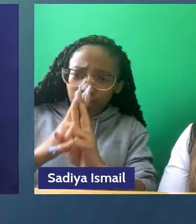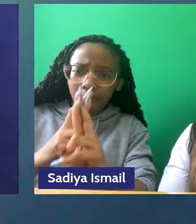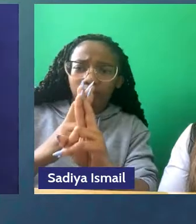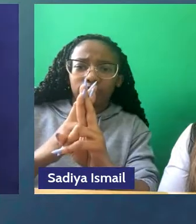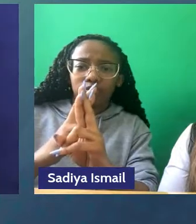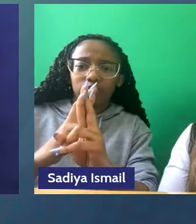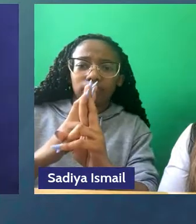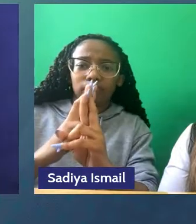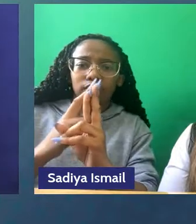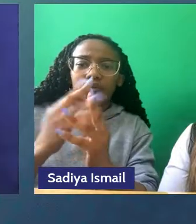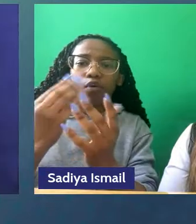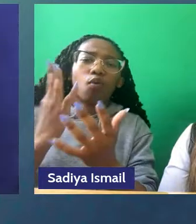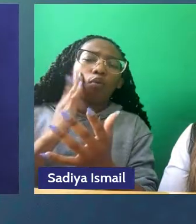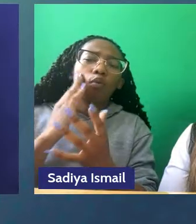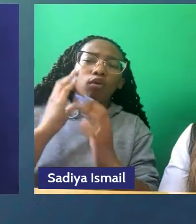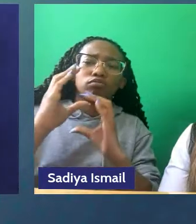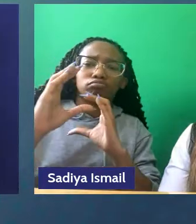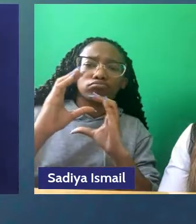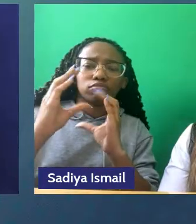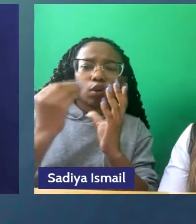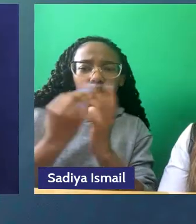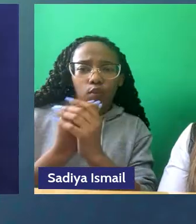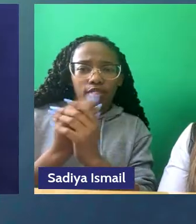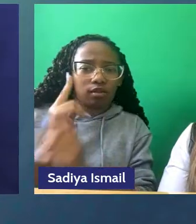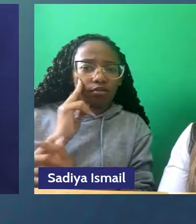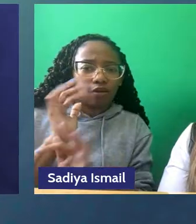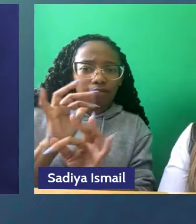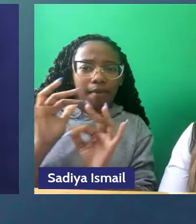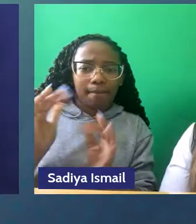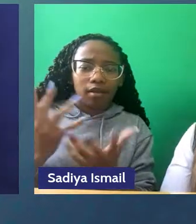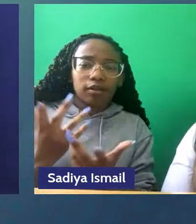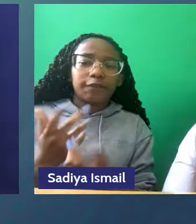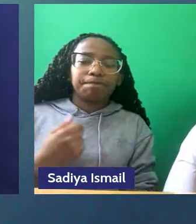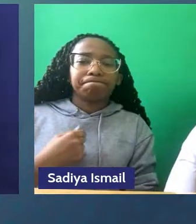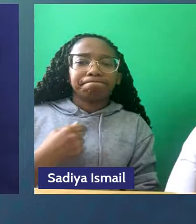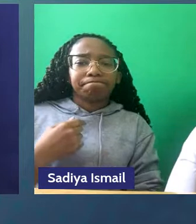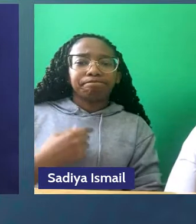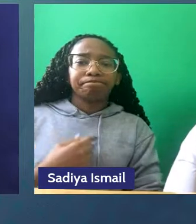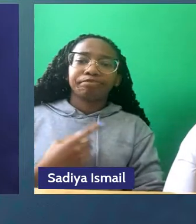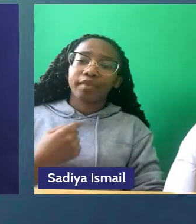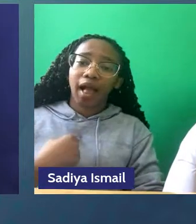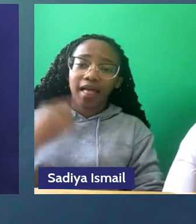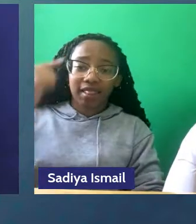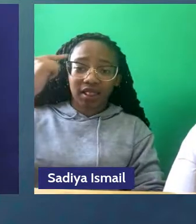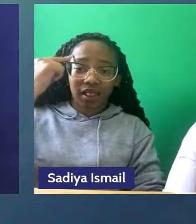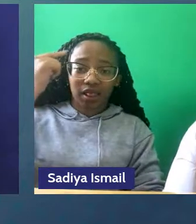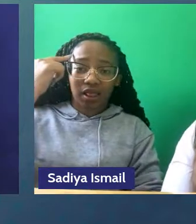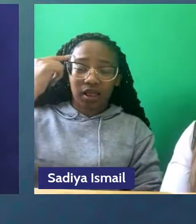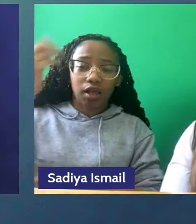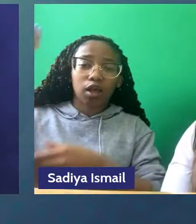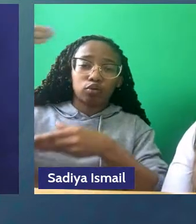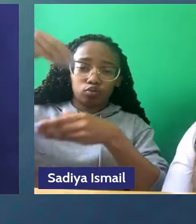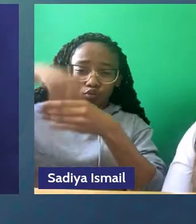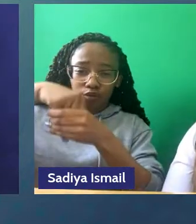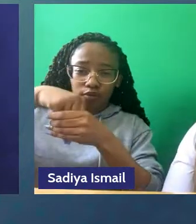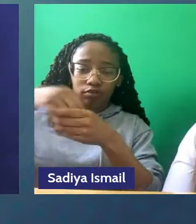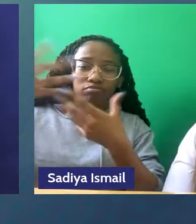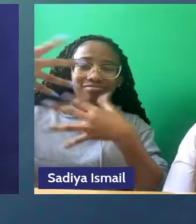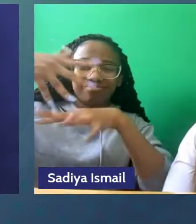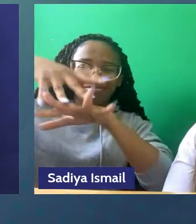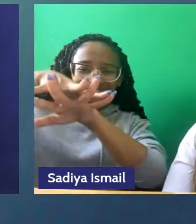our interactions with the deaf community? I think inclusivity is very